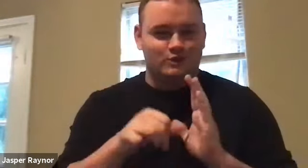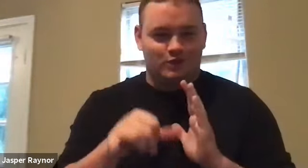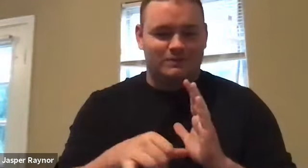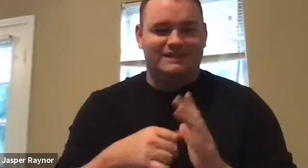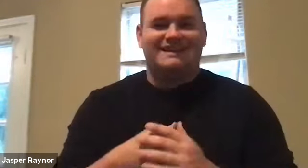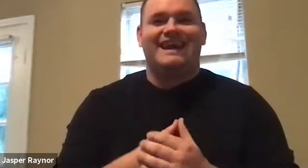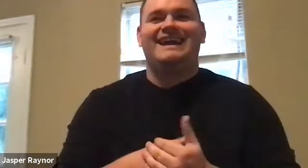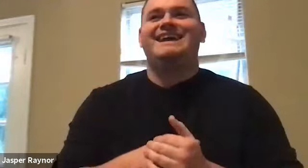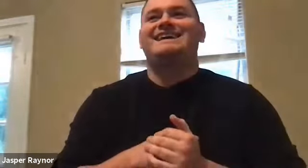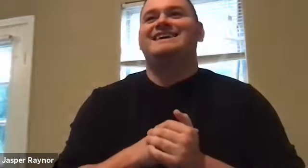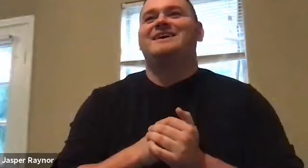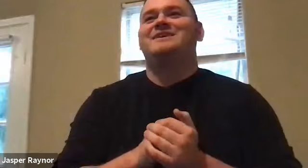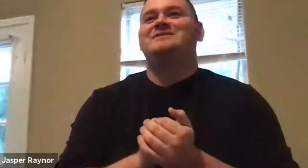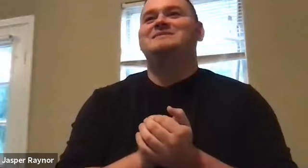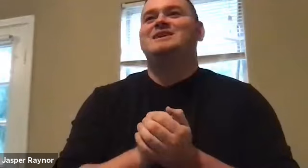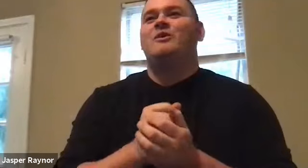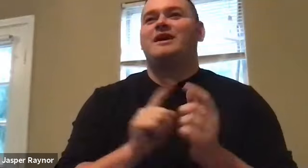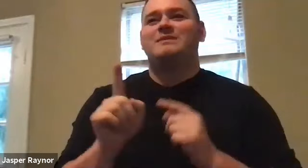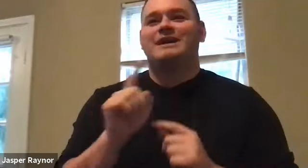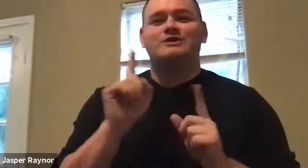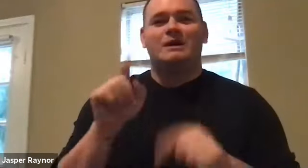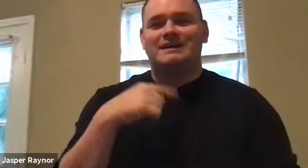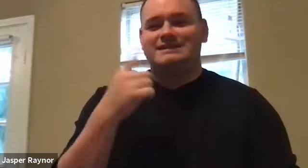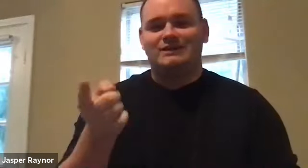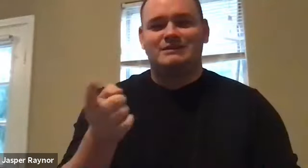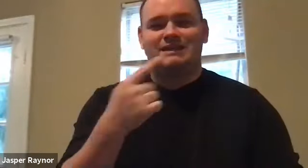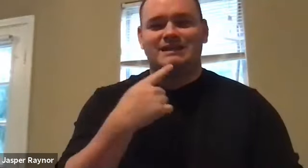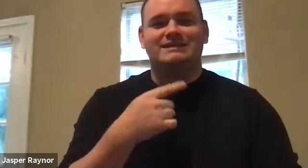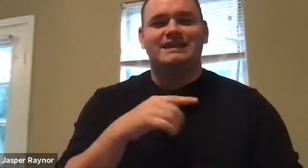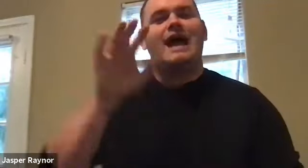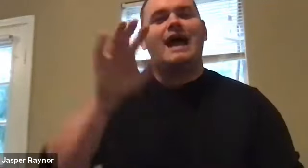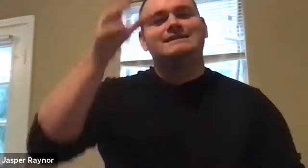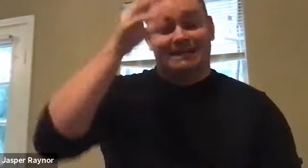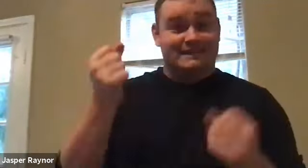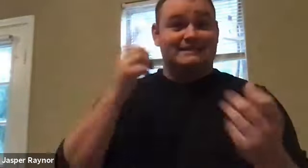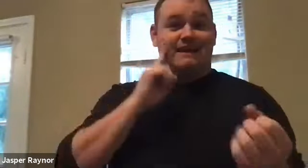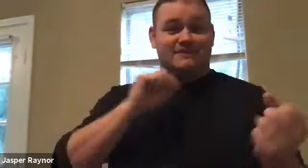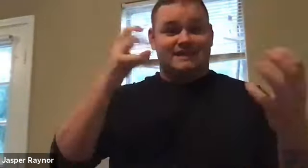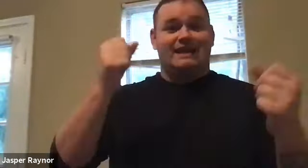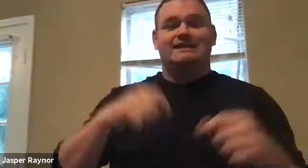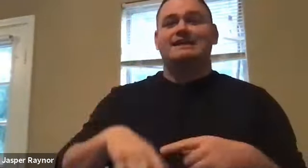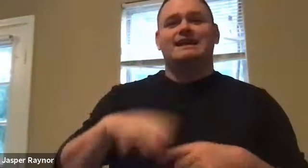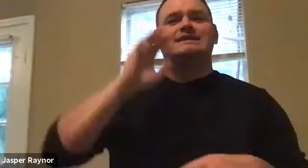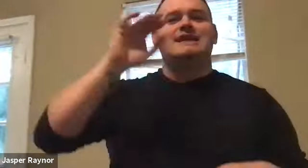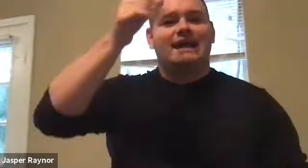YouTube. And one of them, he goes up and he tells him, he says, "Hey Dad," he's signing. He says, "Hey